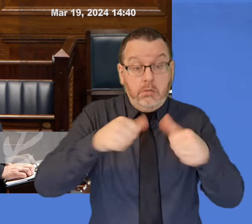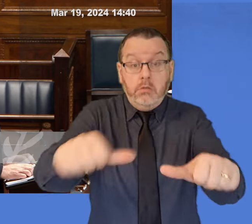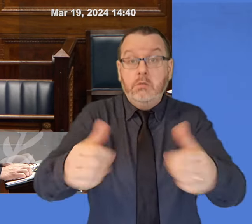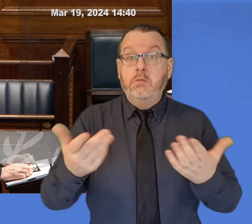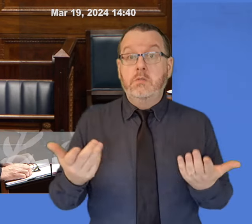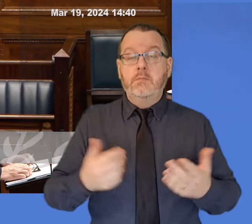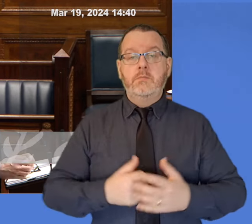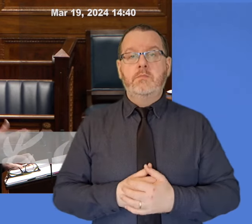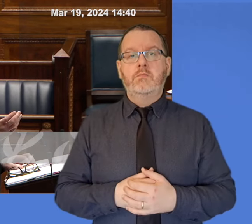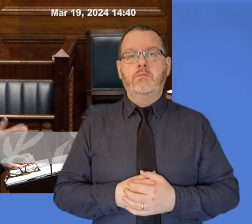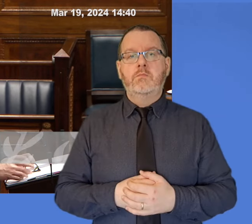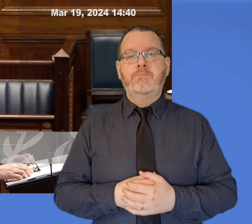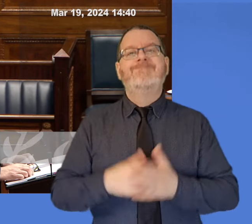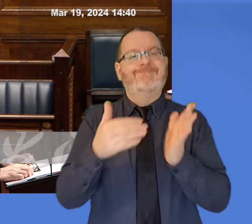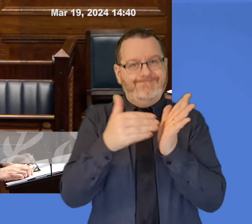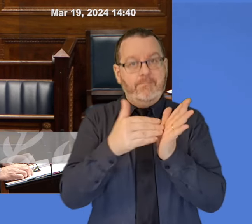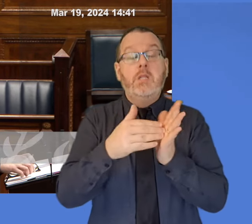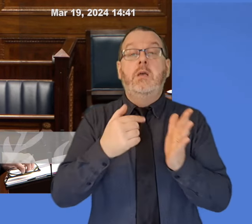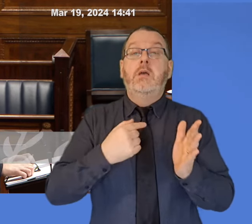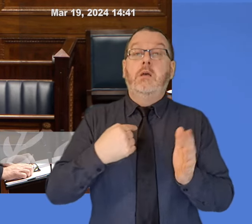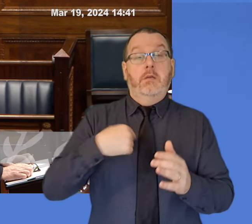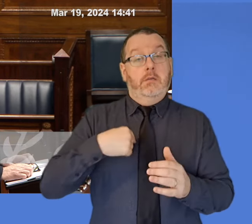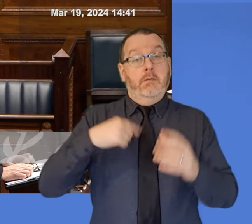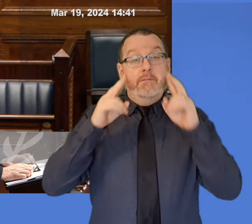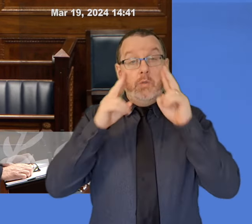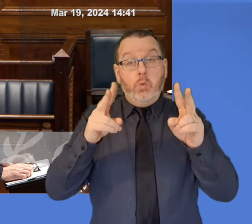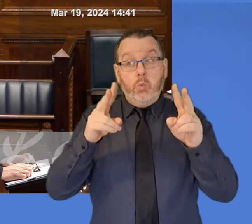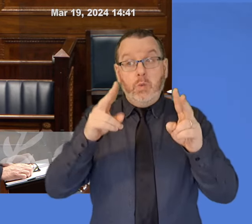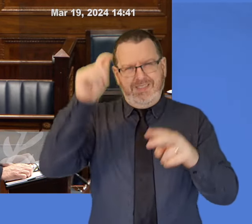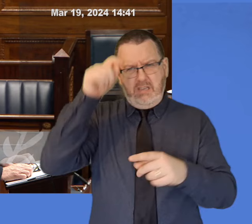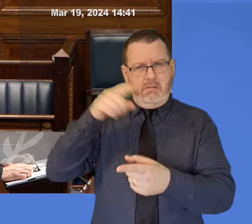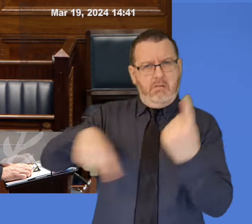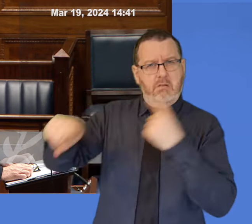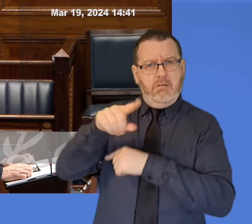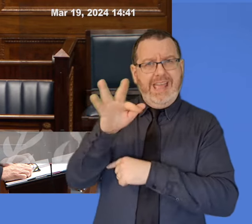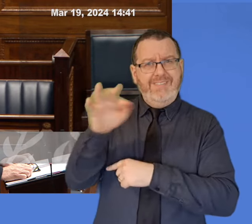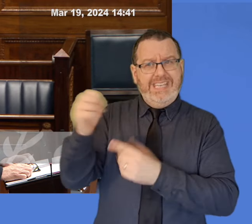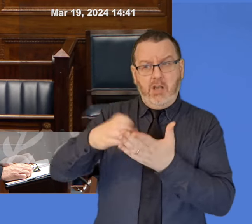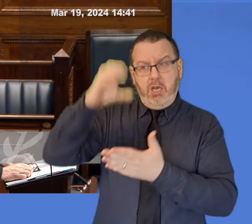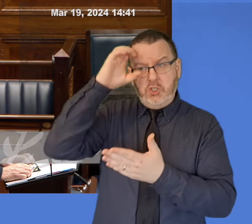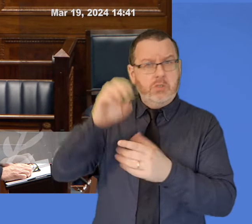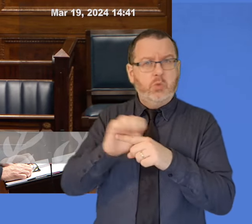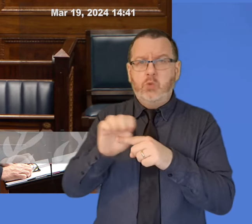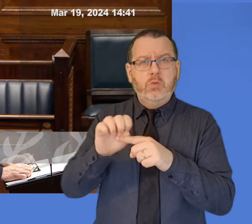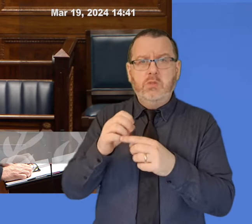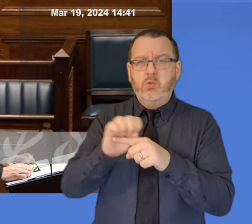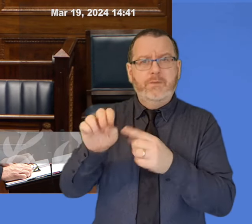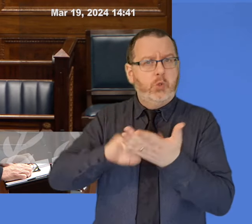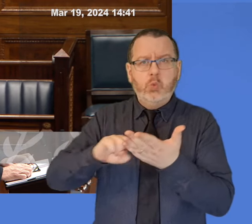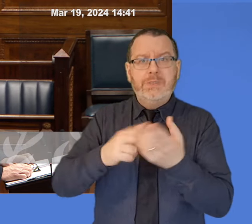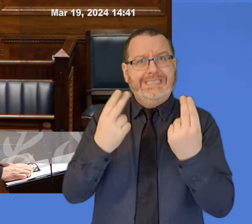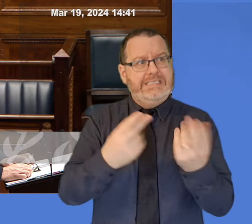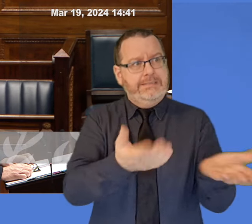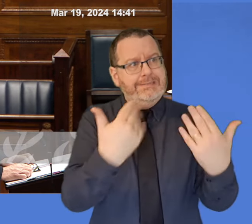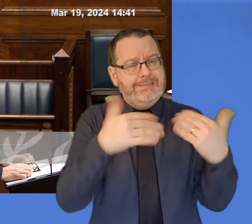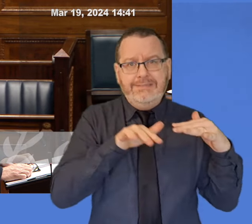clear view is, and I think the FE sector, FE colleges are underutilised. We need to find ways to get more people into them. That means making